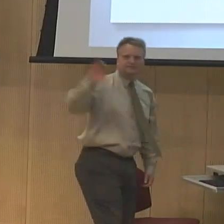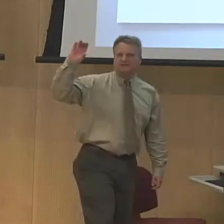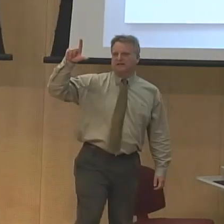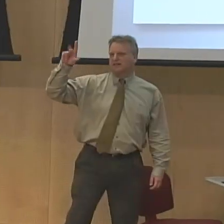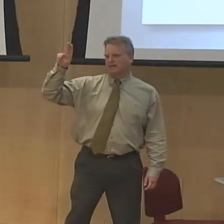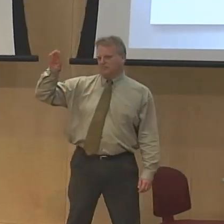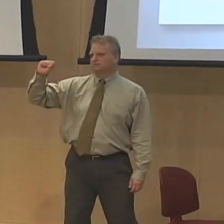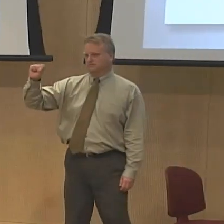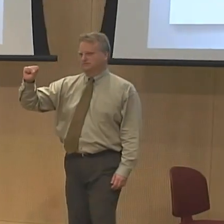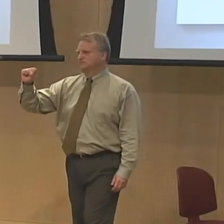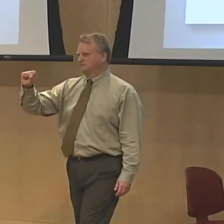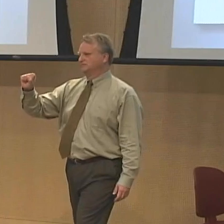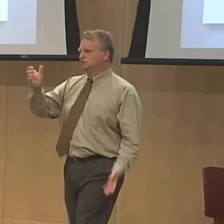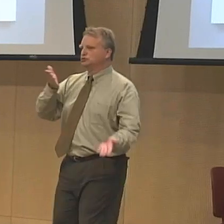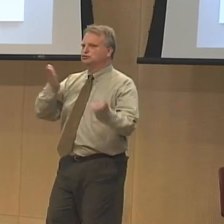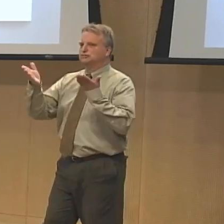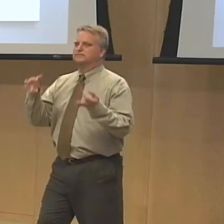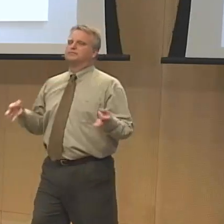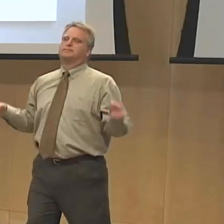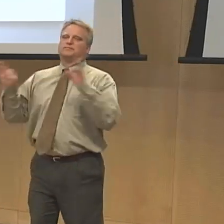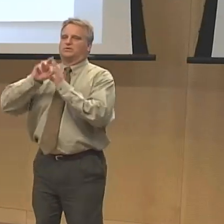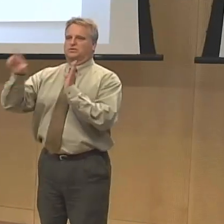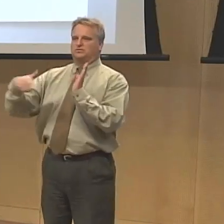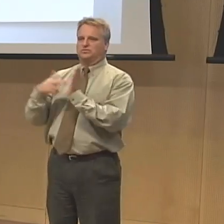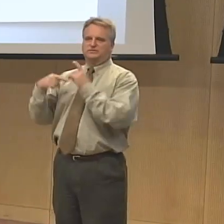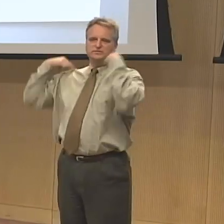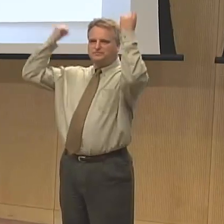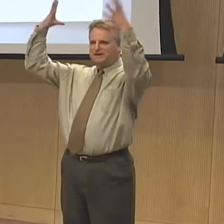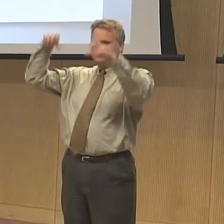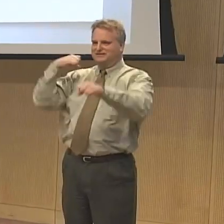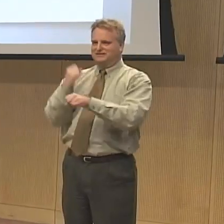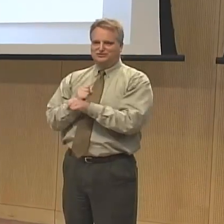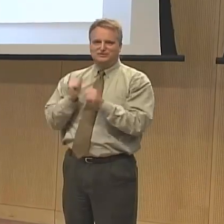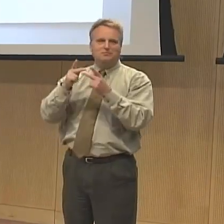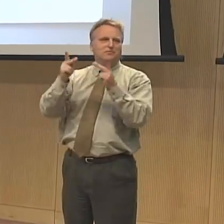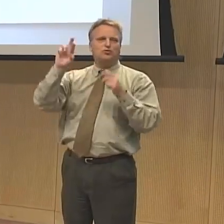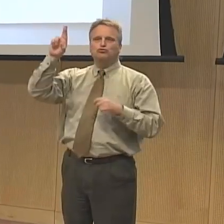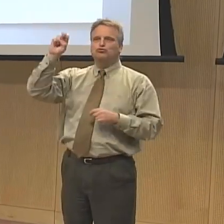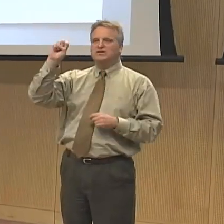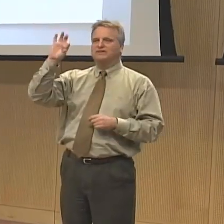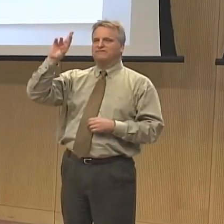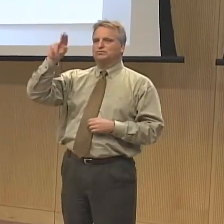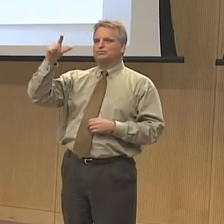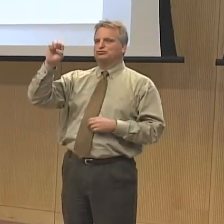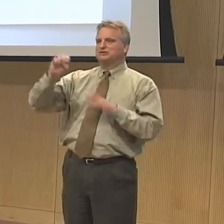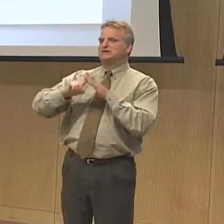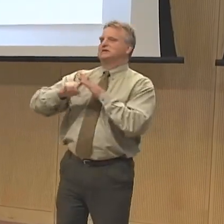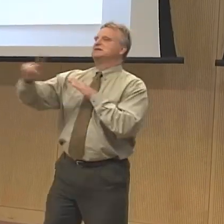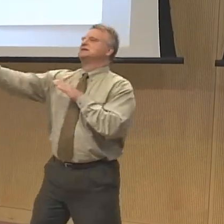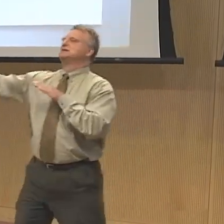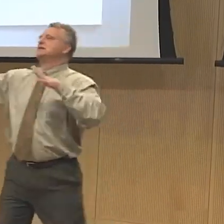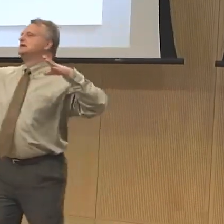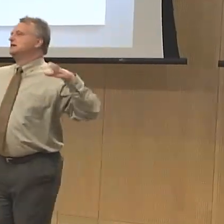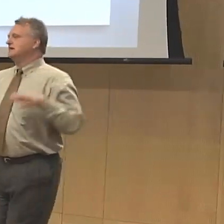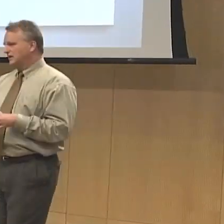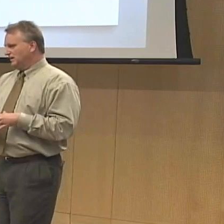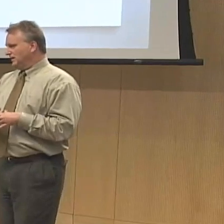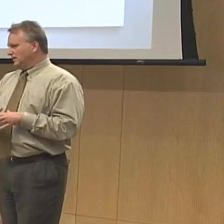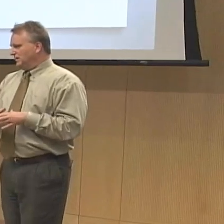And also, clubs for the deaf served a really important role for many years. It was a refuge for deaf people. You